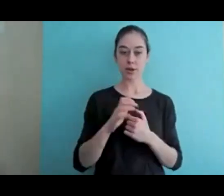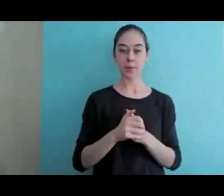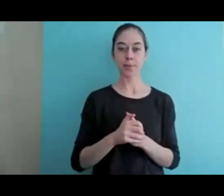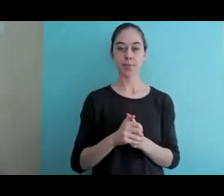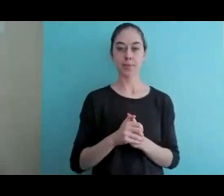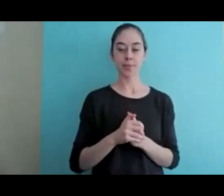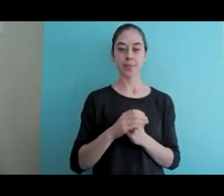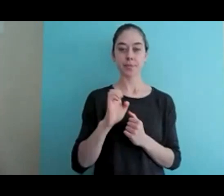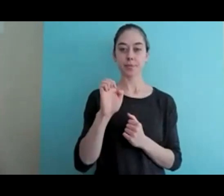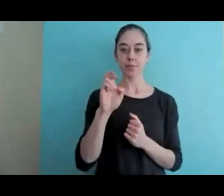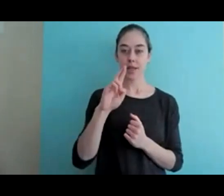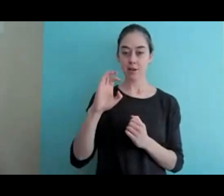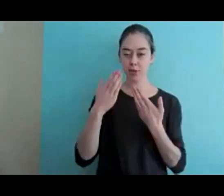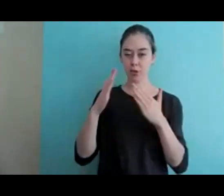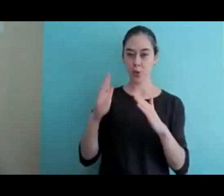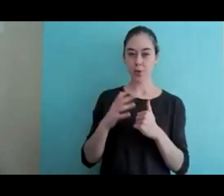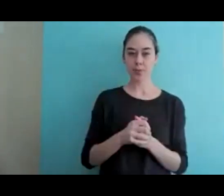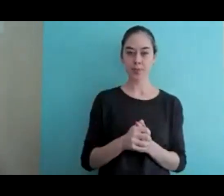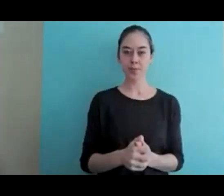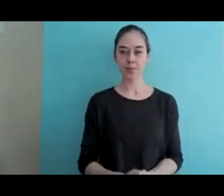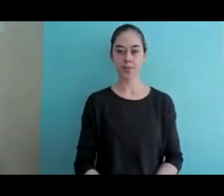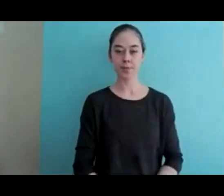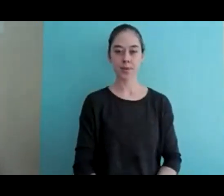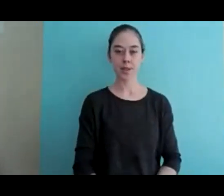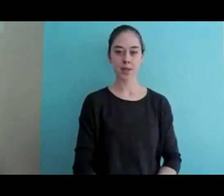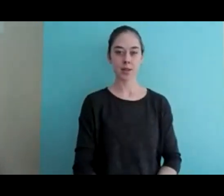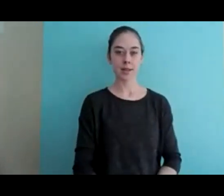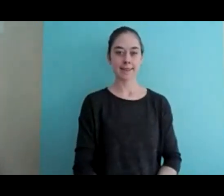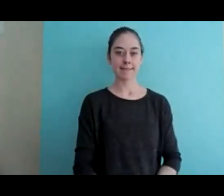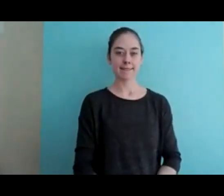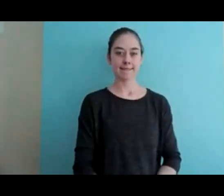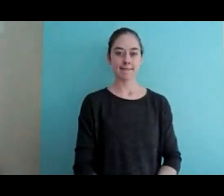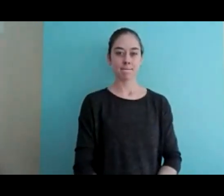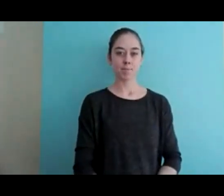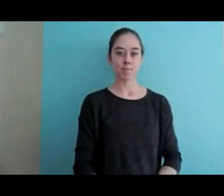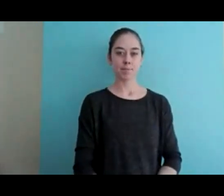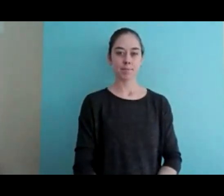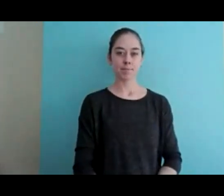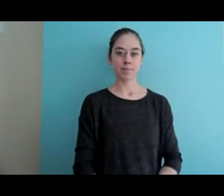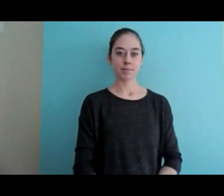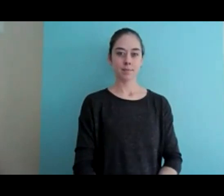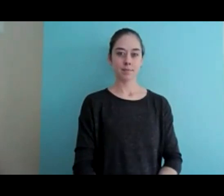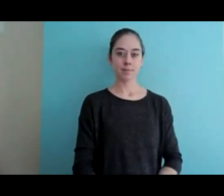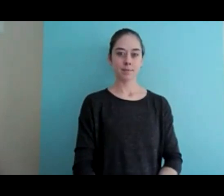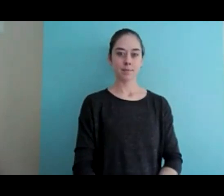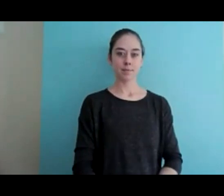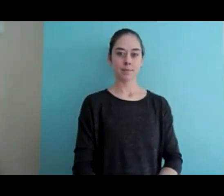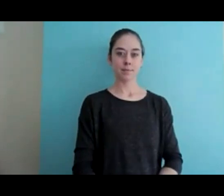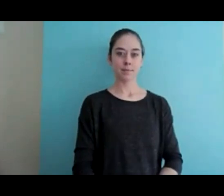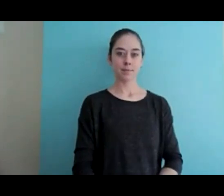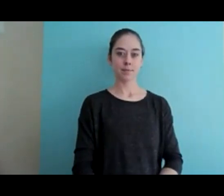And breathe. Good.